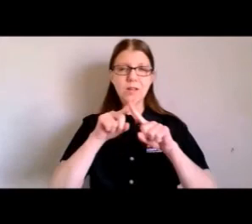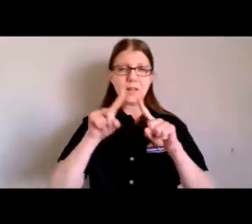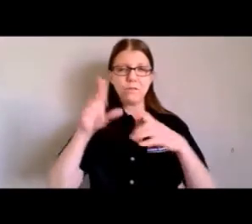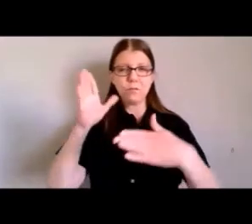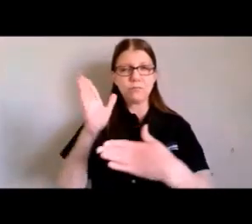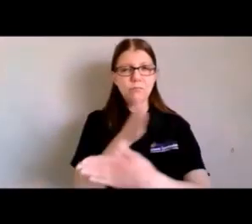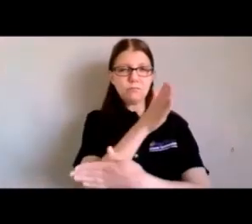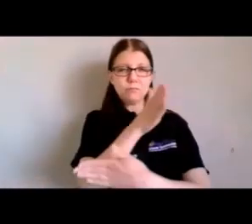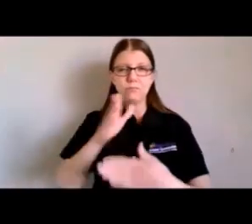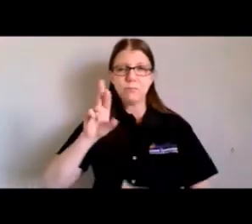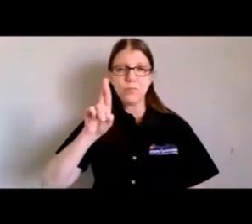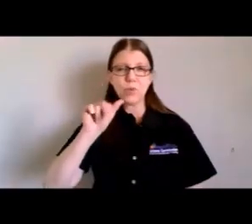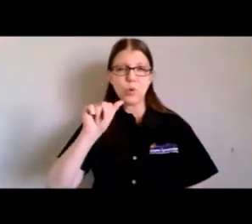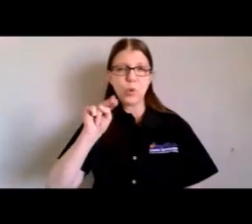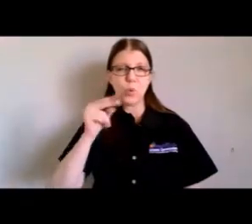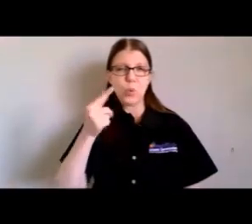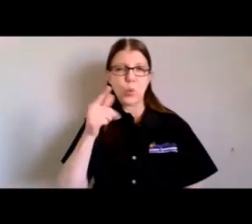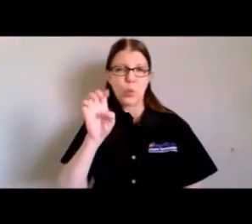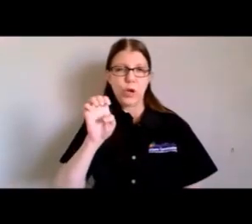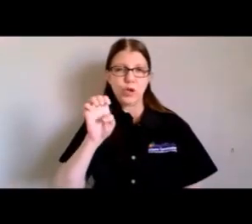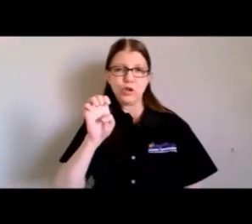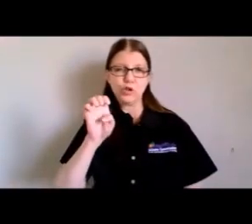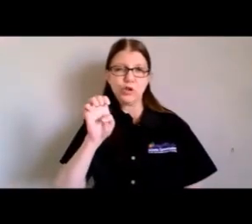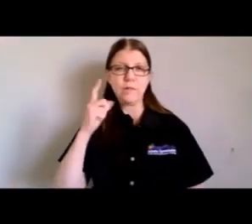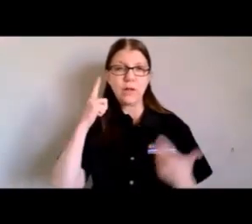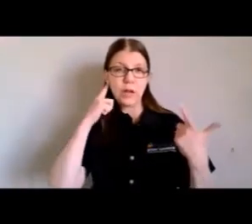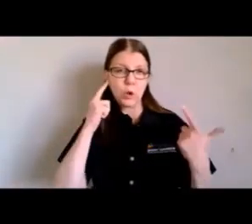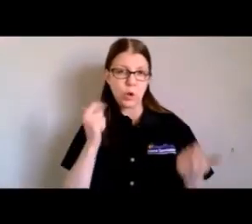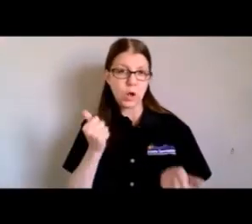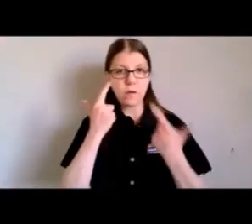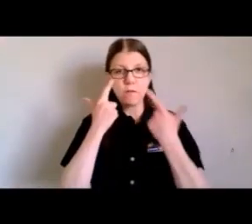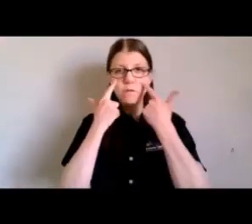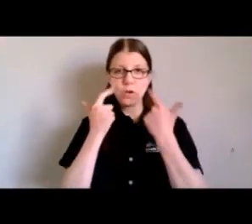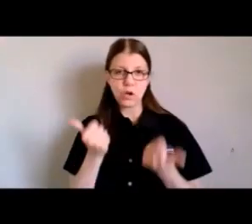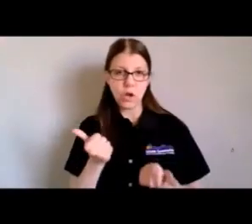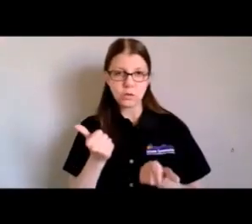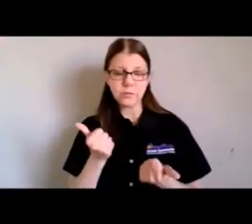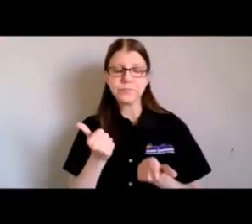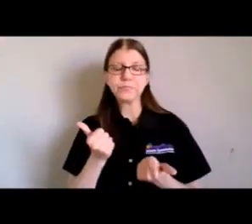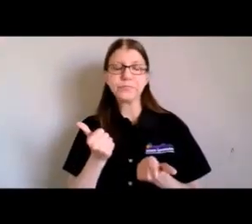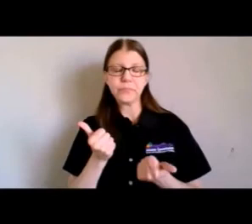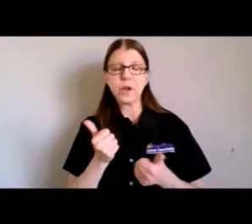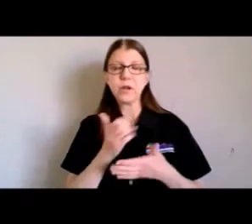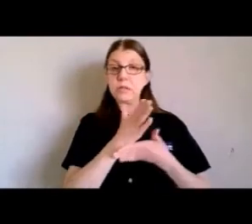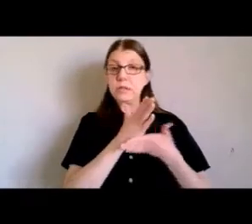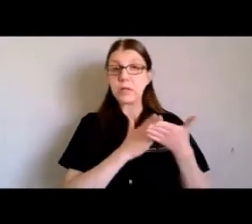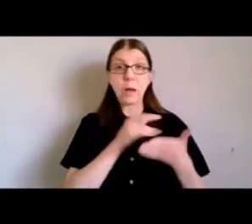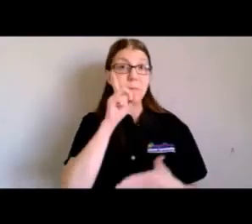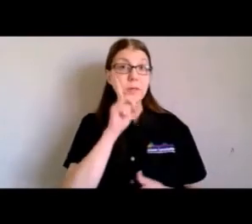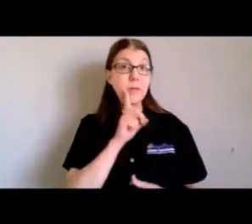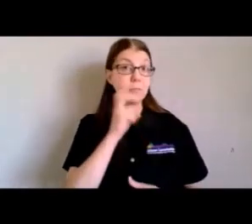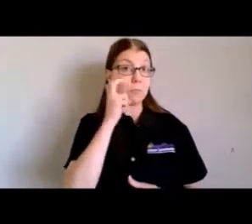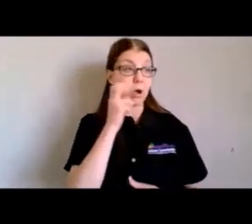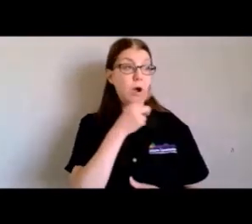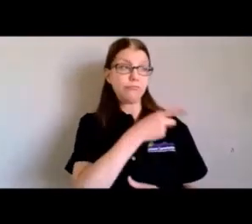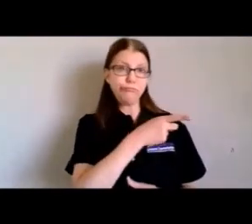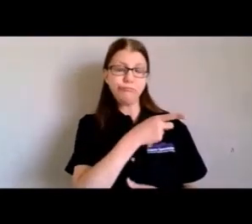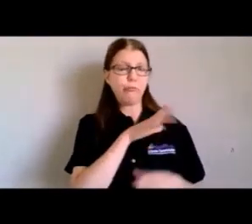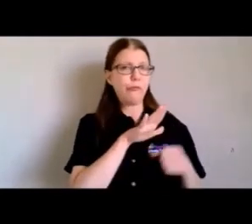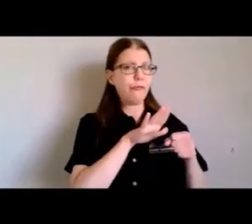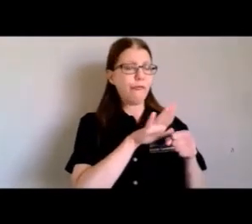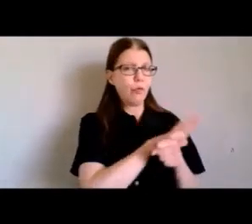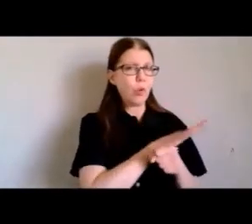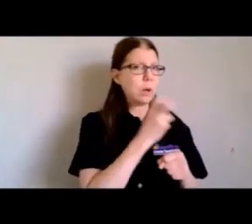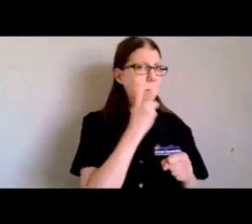Individuals who are deaf-blind or have combined vision and hearing loss experience a range of vision